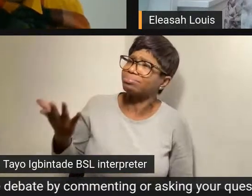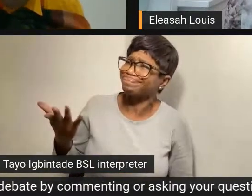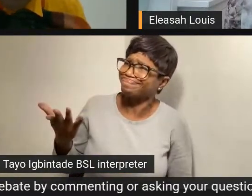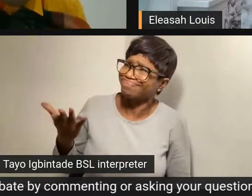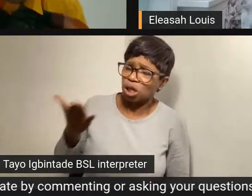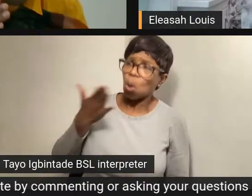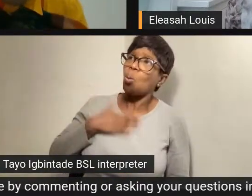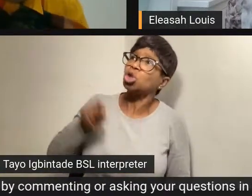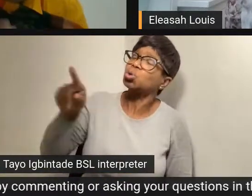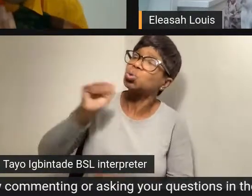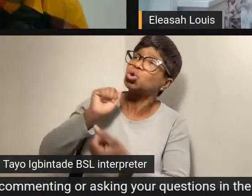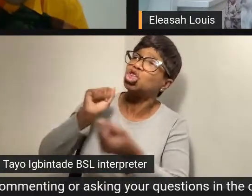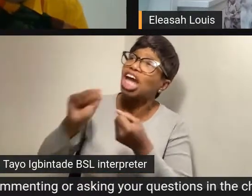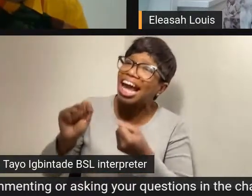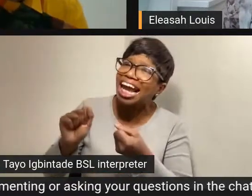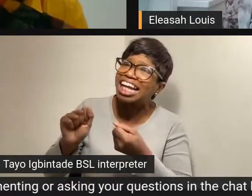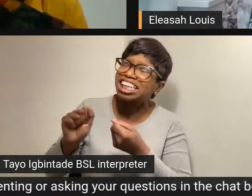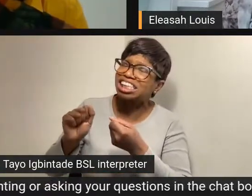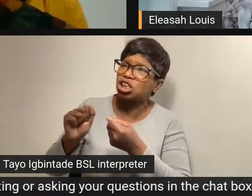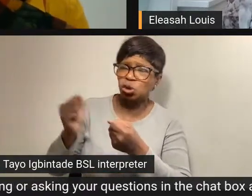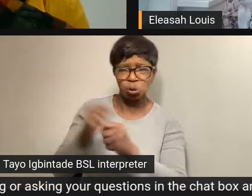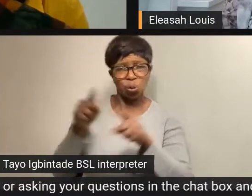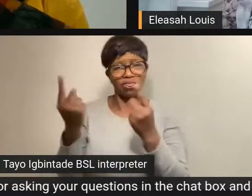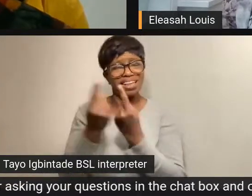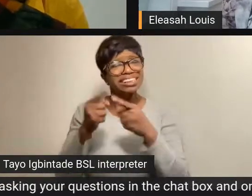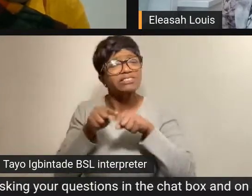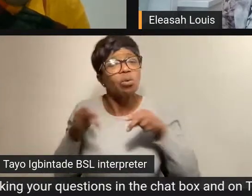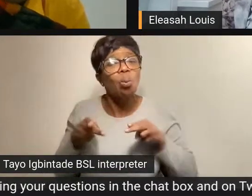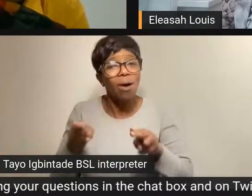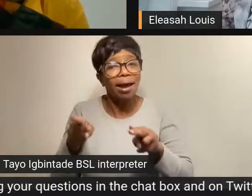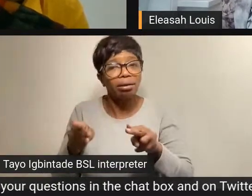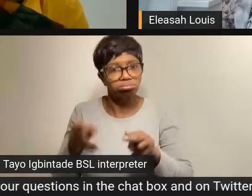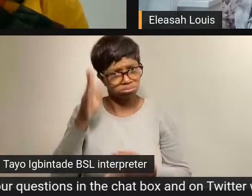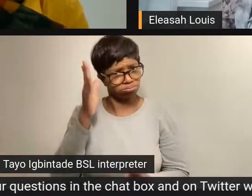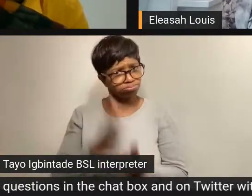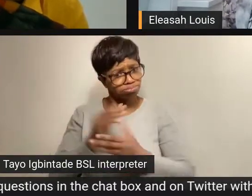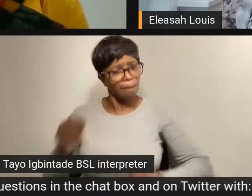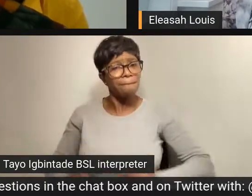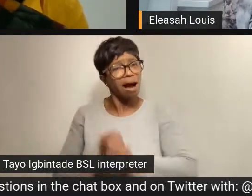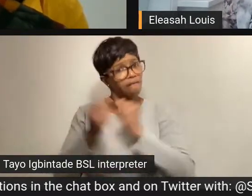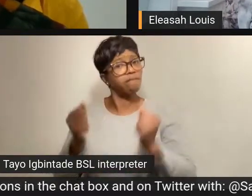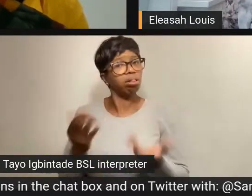you to change and to take a different action, that is very powerful indeed.